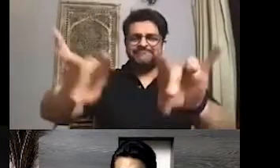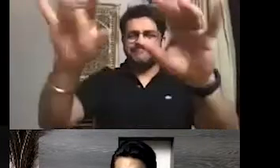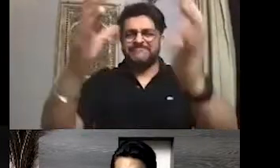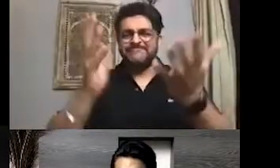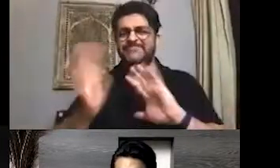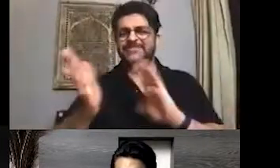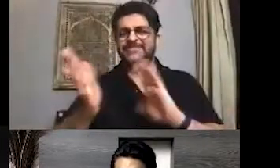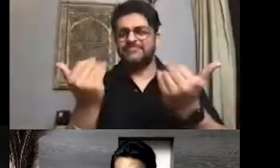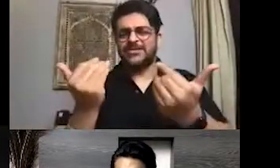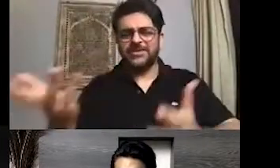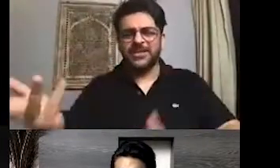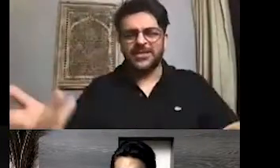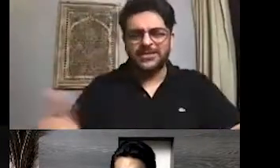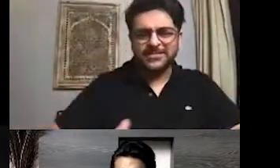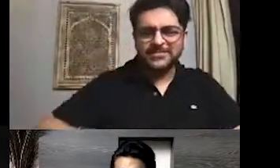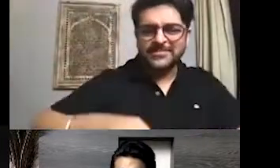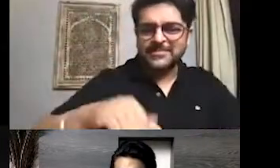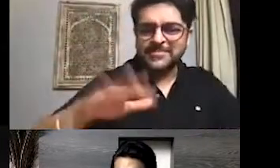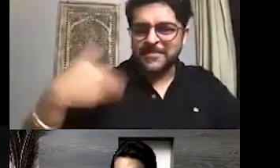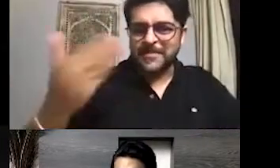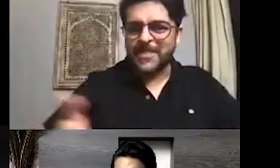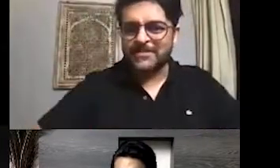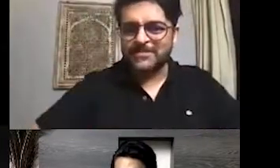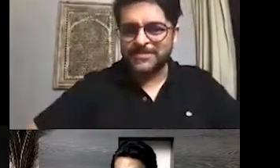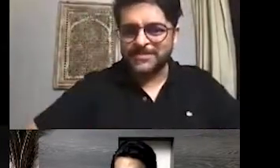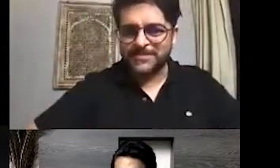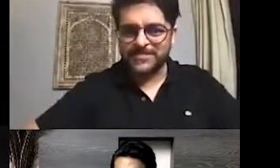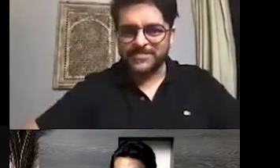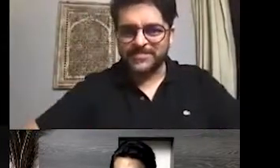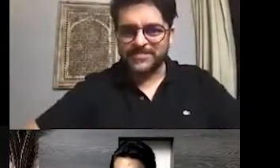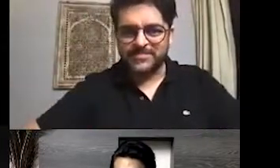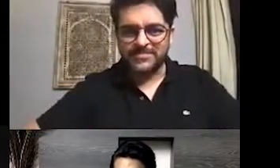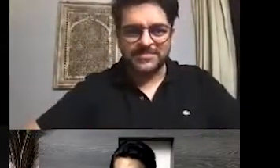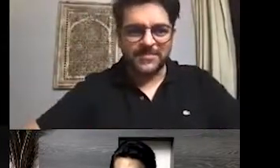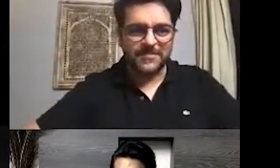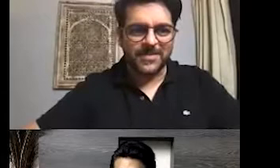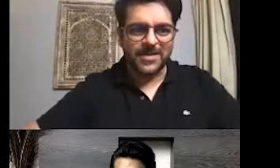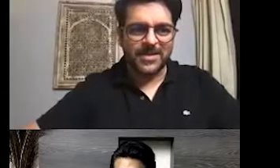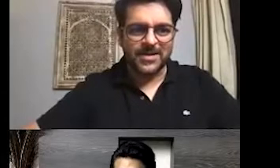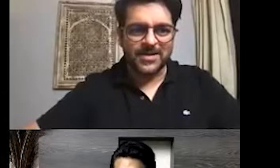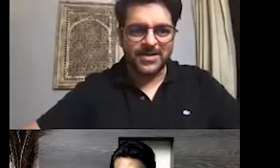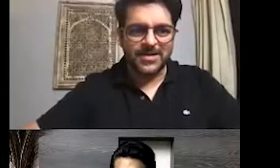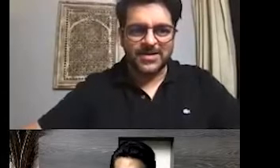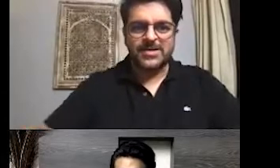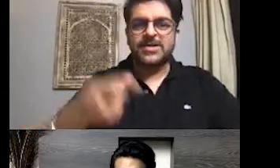in India, it's so easy, and you can use gestures in sign language as well.